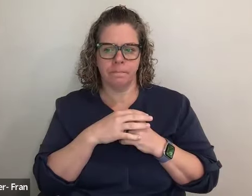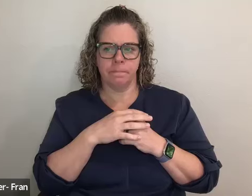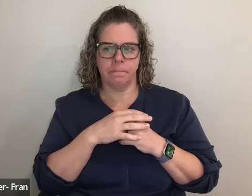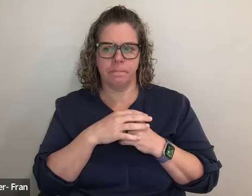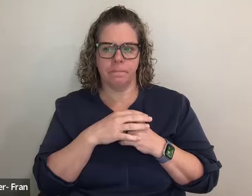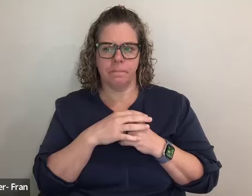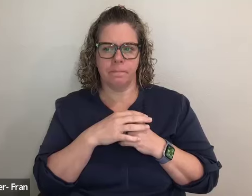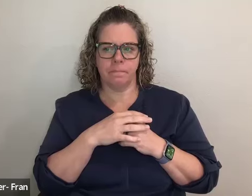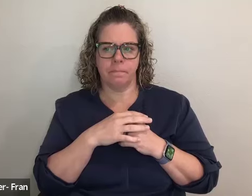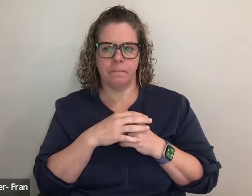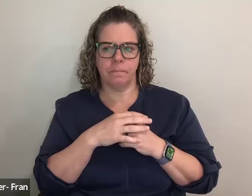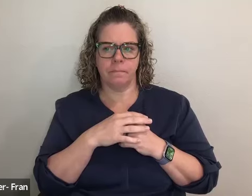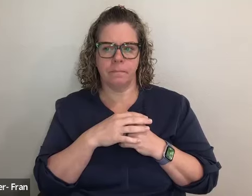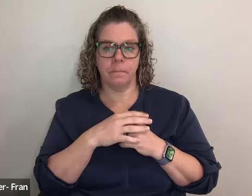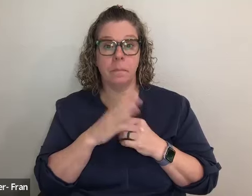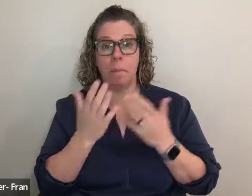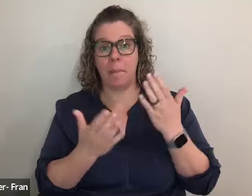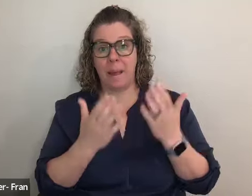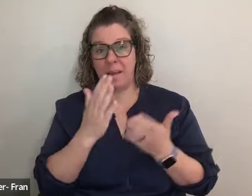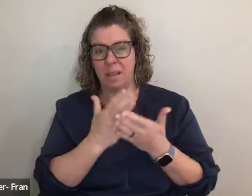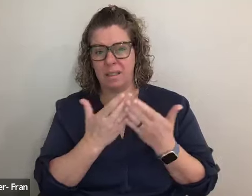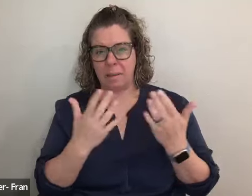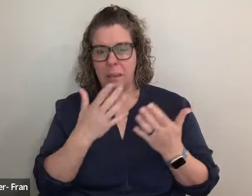a couple things that you can smell,